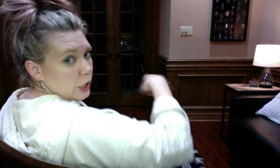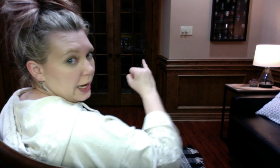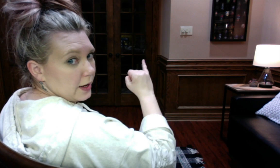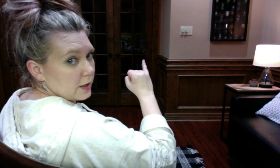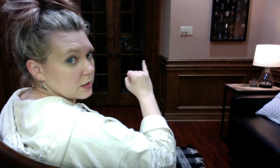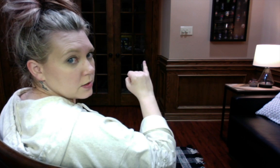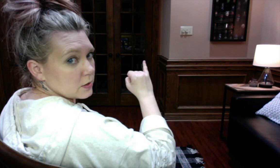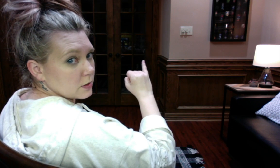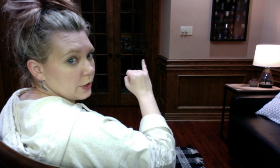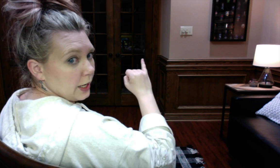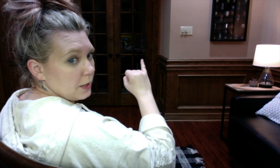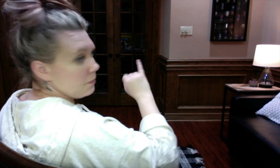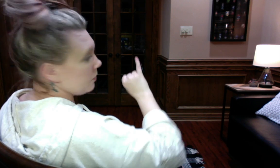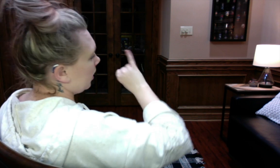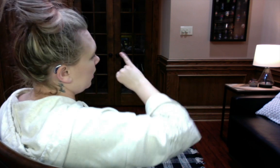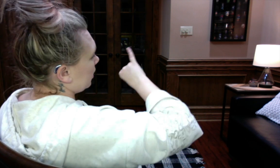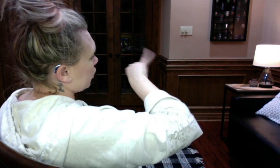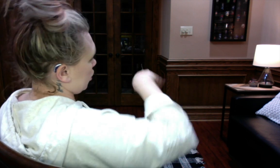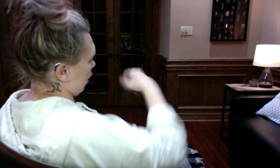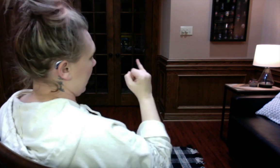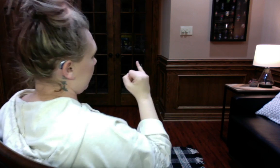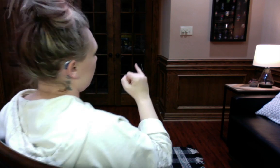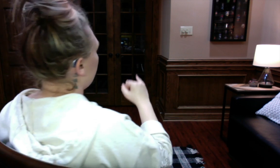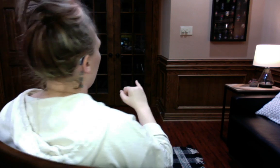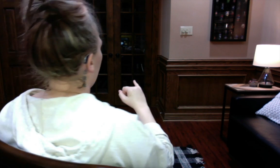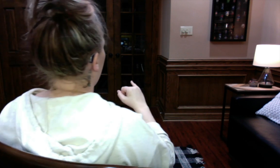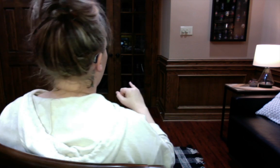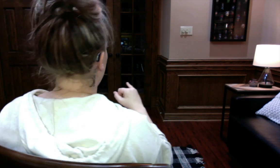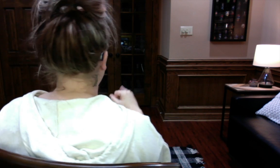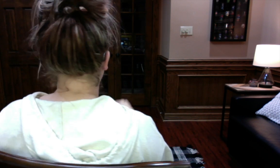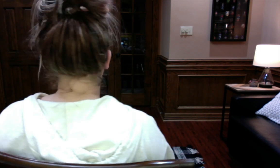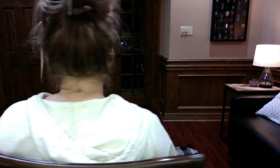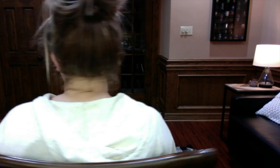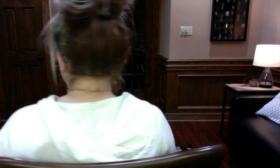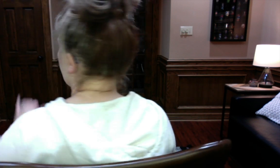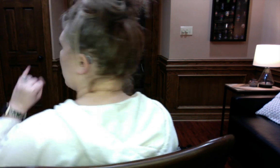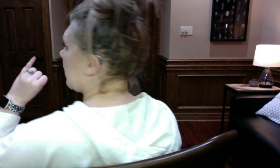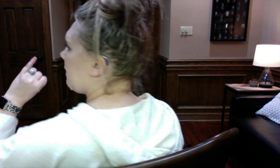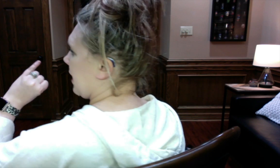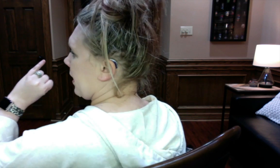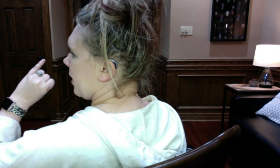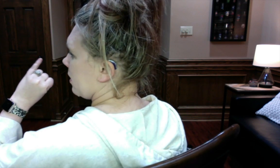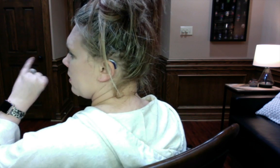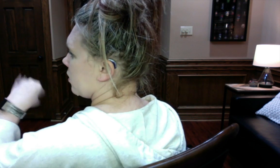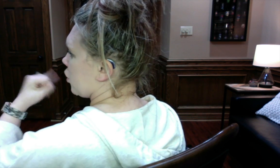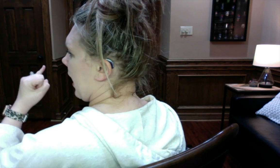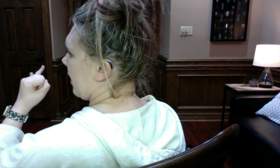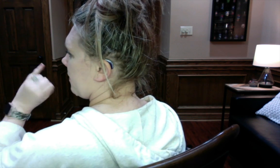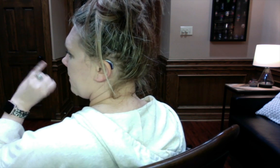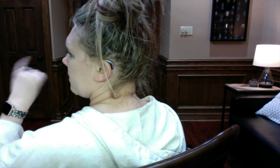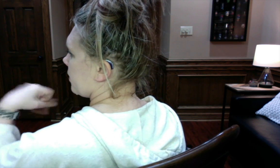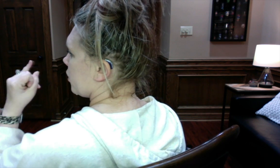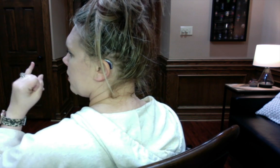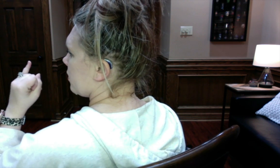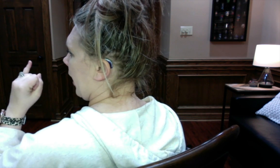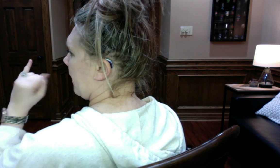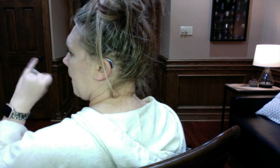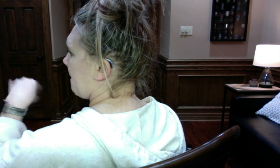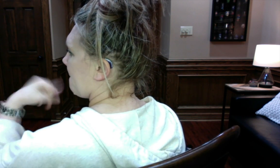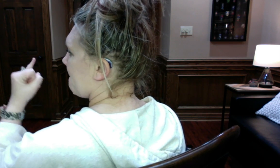J, okay? J. If you're left-handed, J, J,